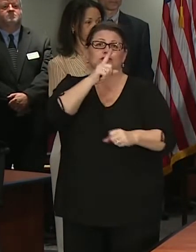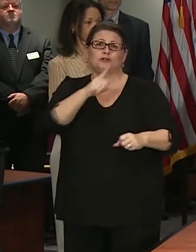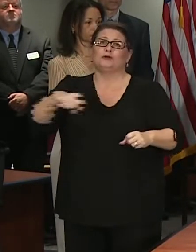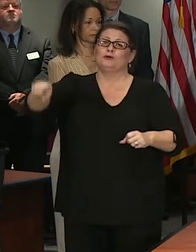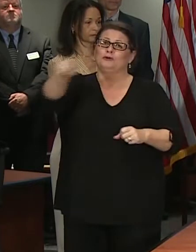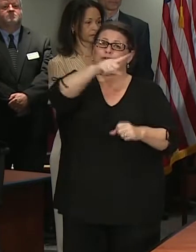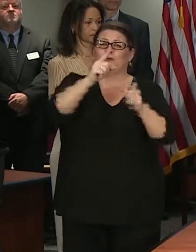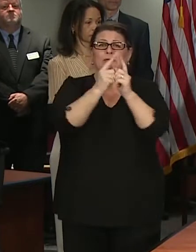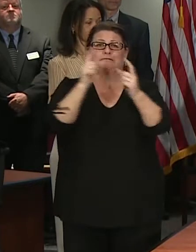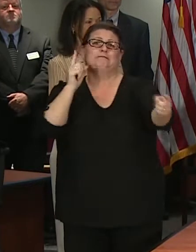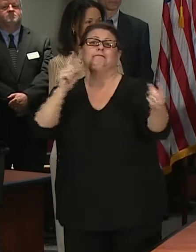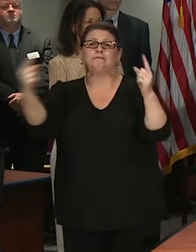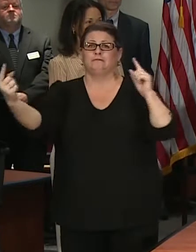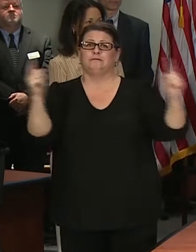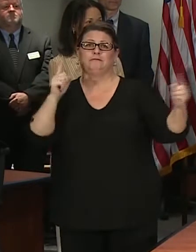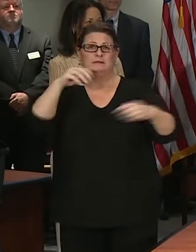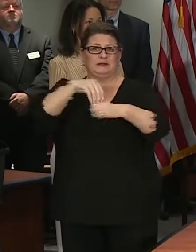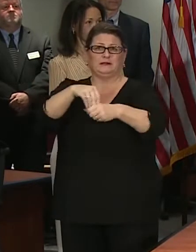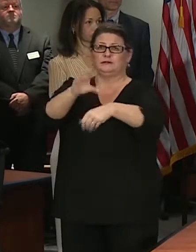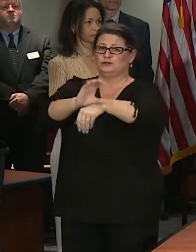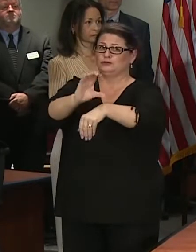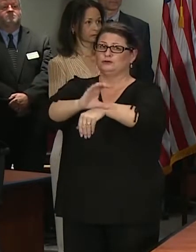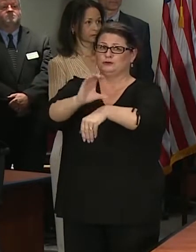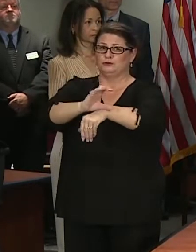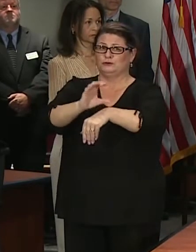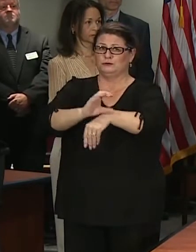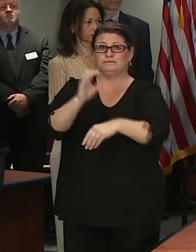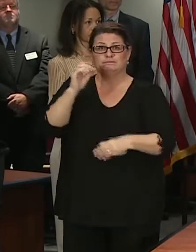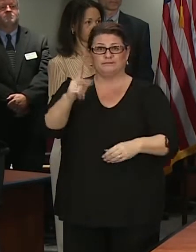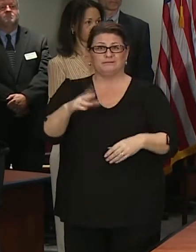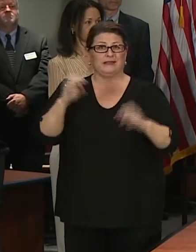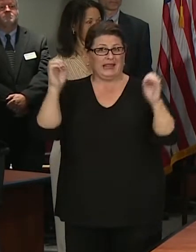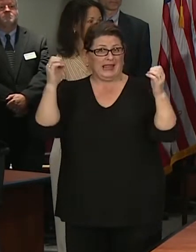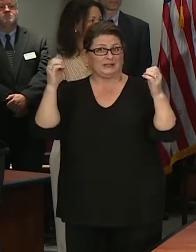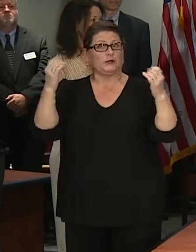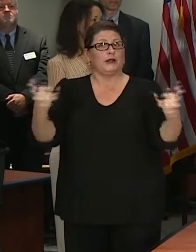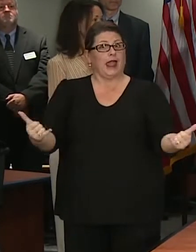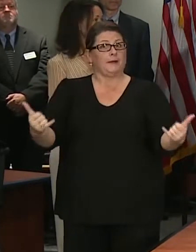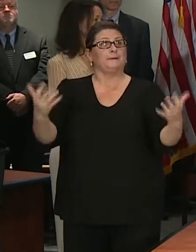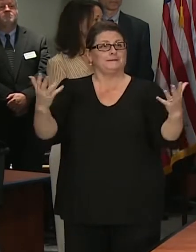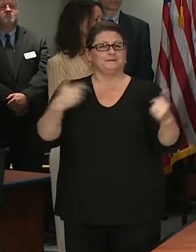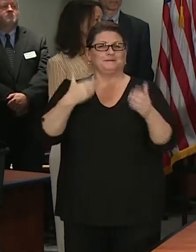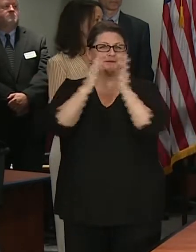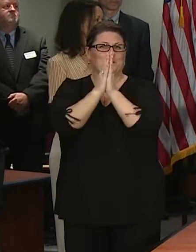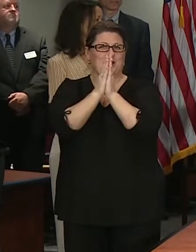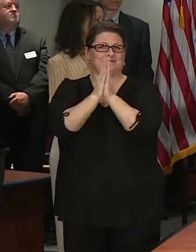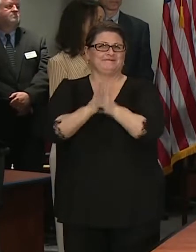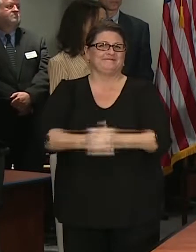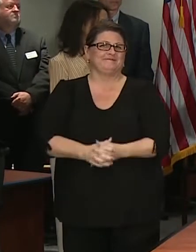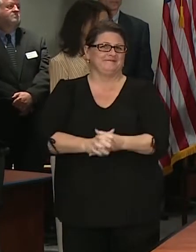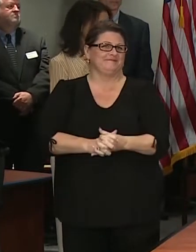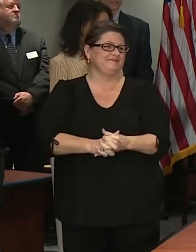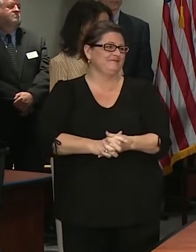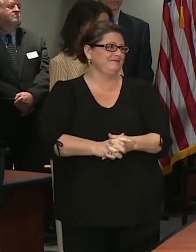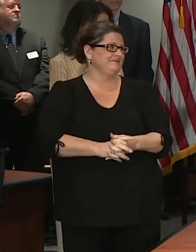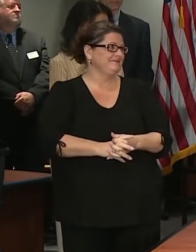in the church. Now, speaking of Easter, would the chaplain please come forward?